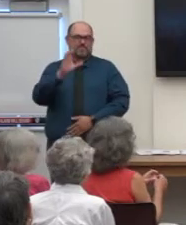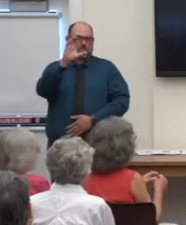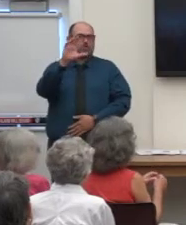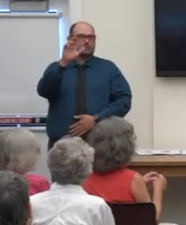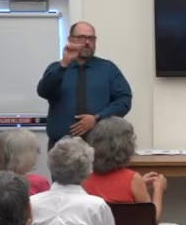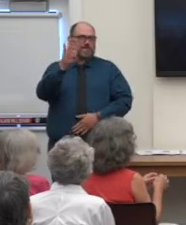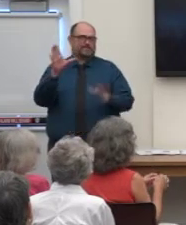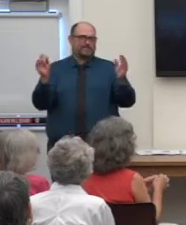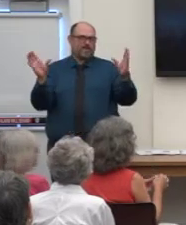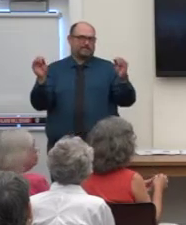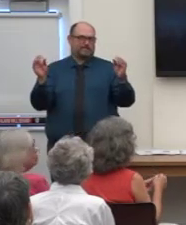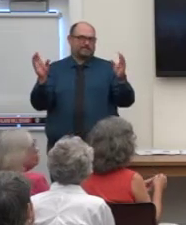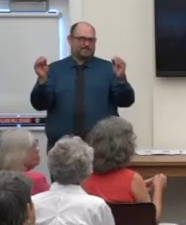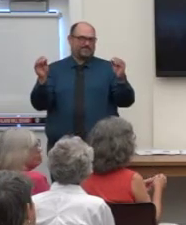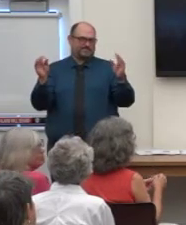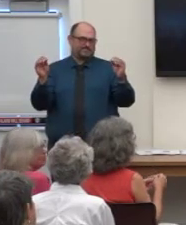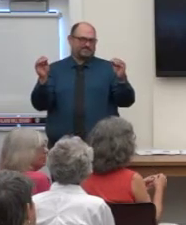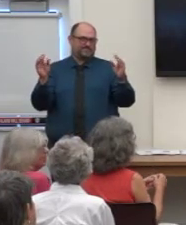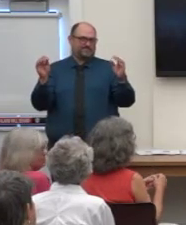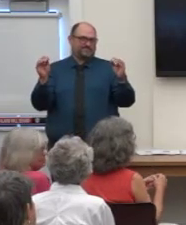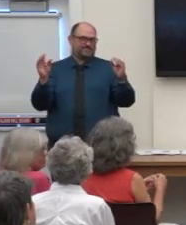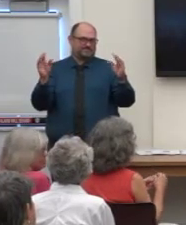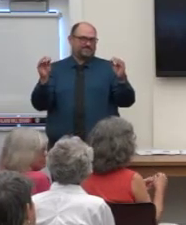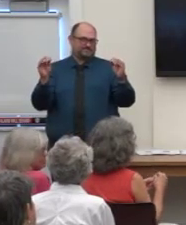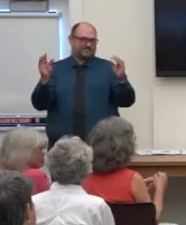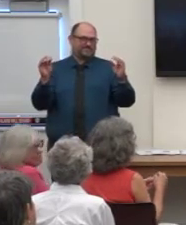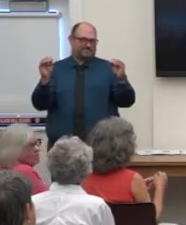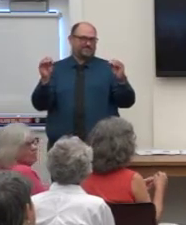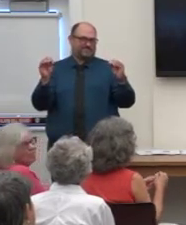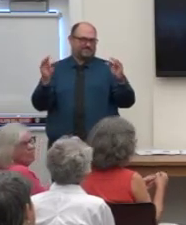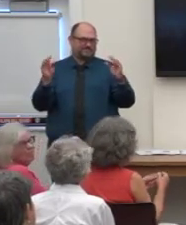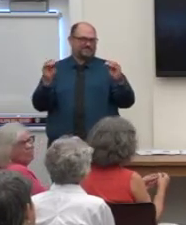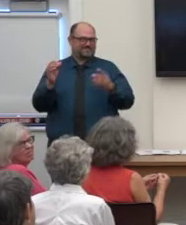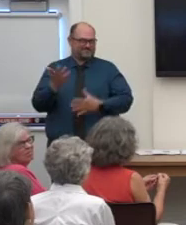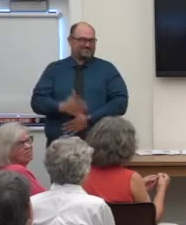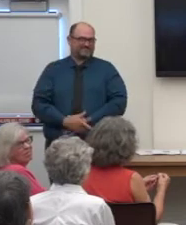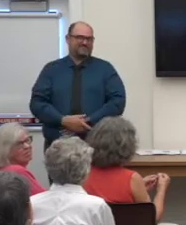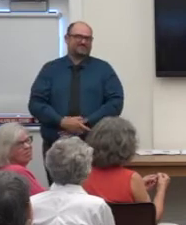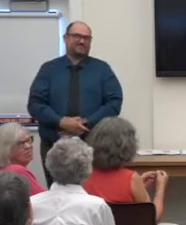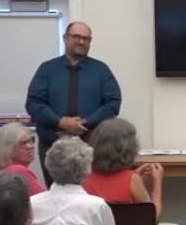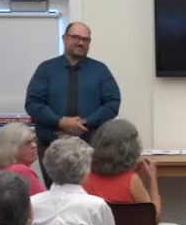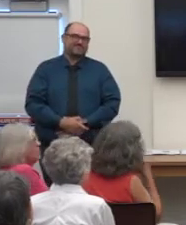That can also be used to indicate crab, this sign, in American yes. Sign Language.